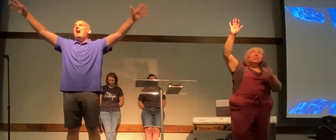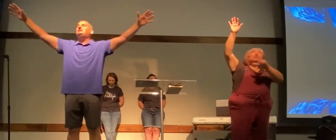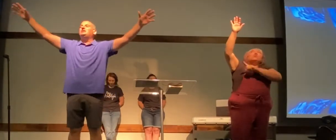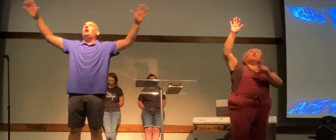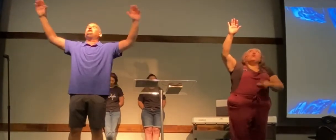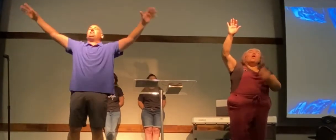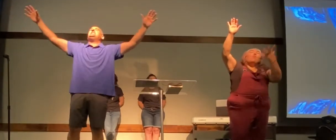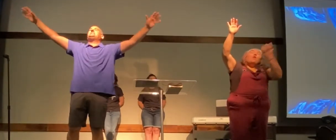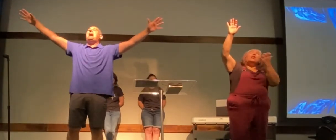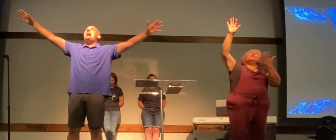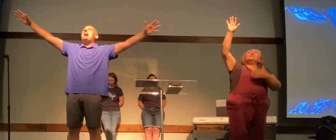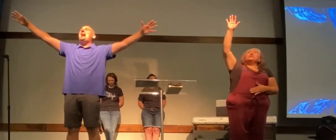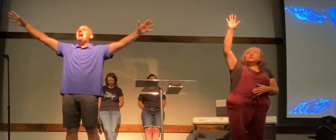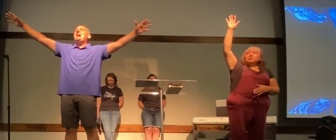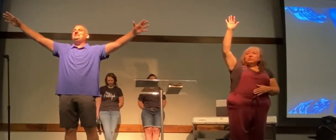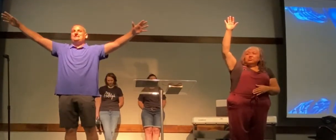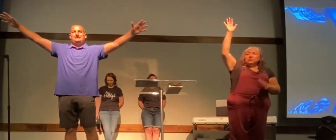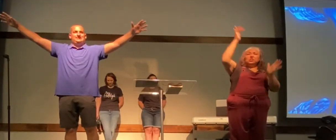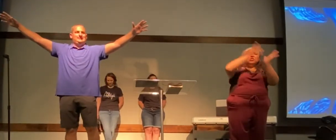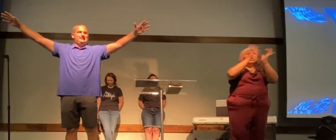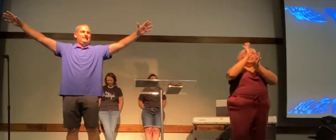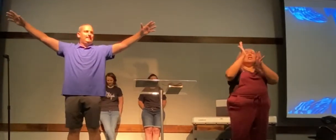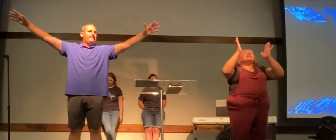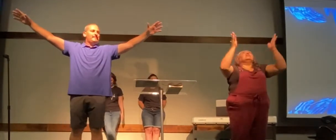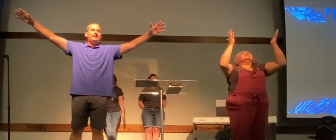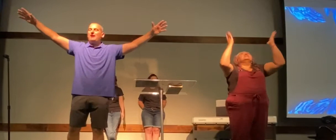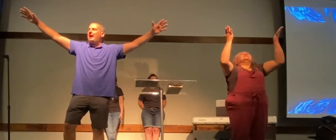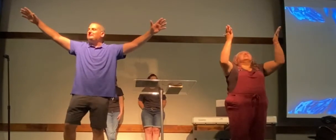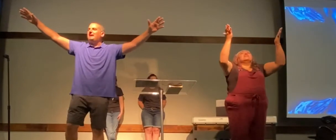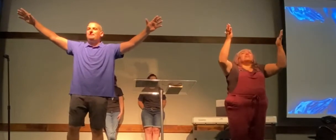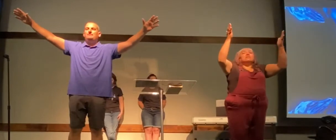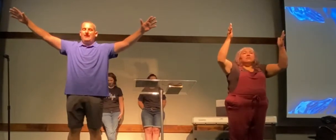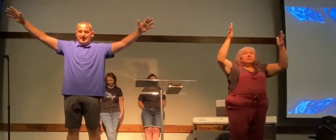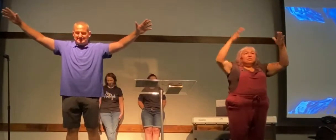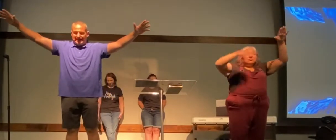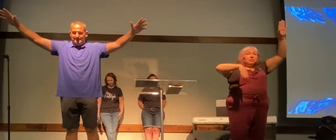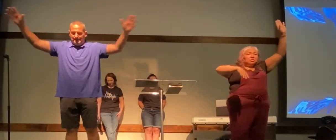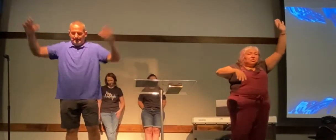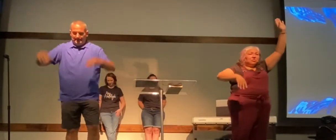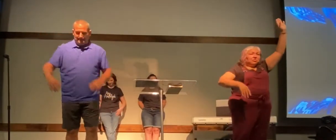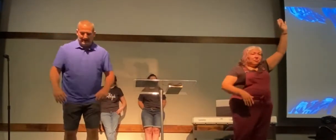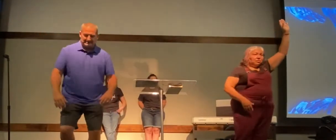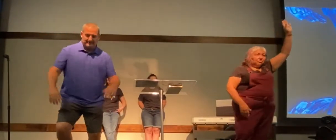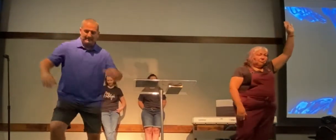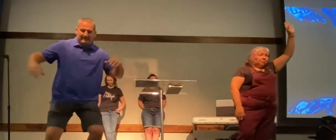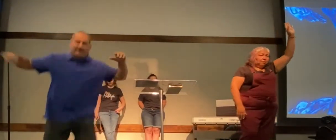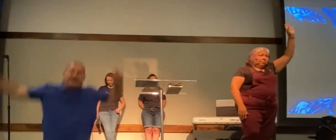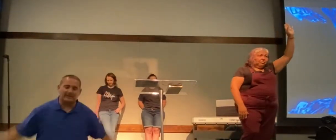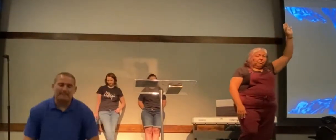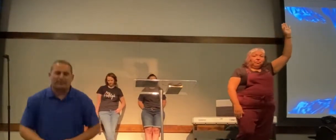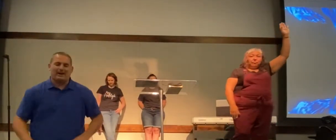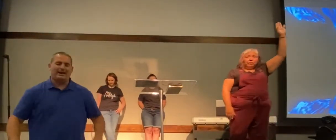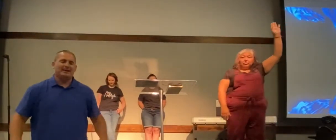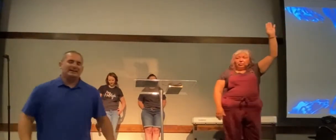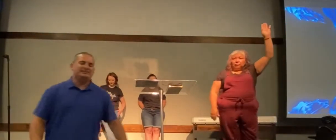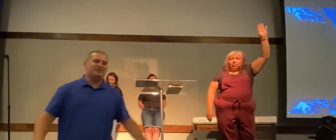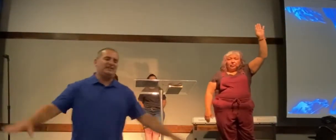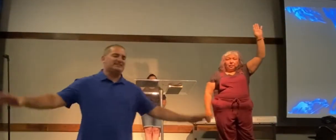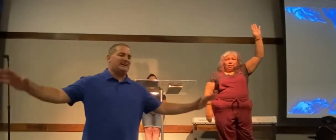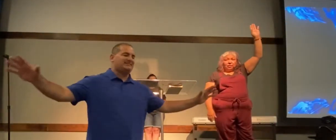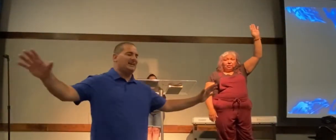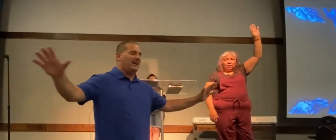I want you, Lord Jesus. Keep your hands up. Keep your hands up. Keep your hands up. Heavenly Father, I pray